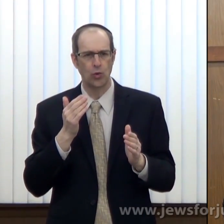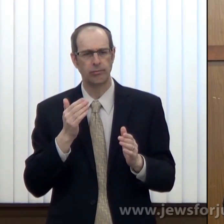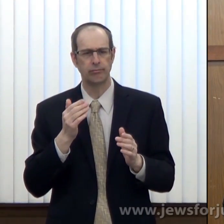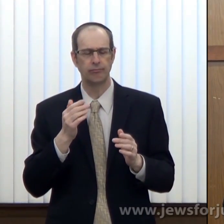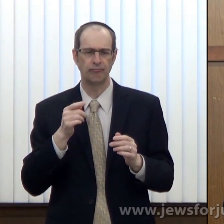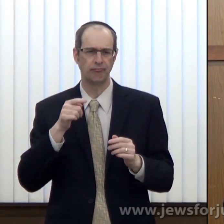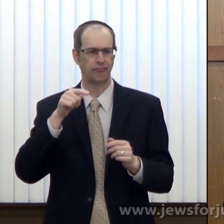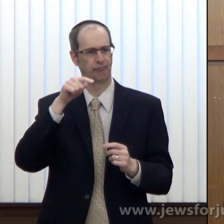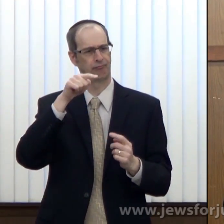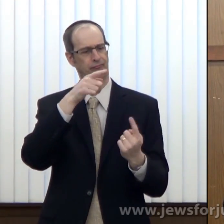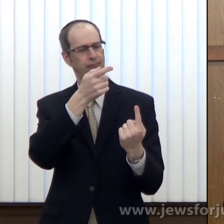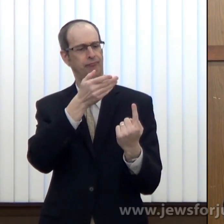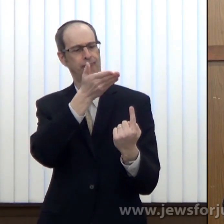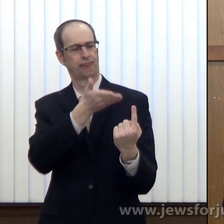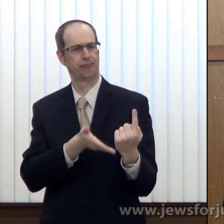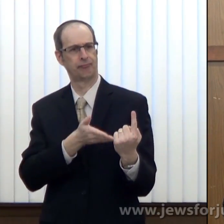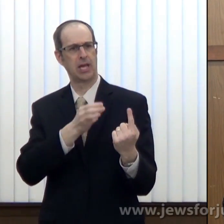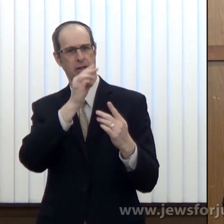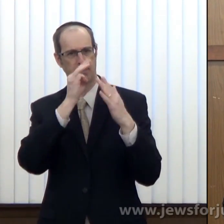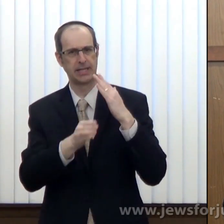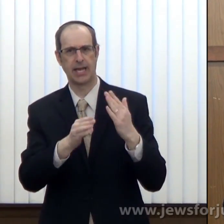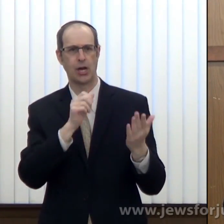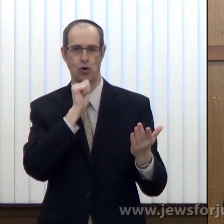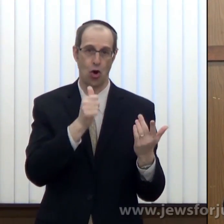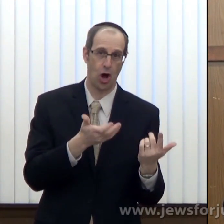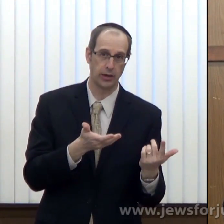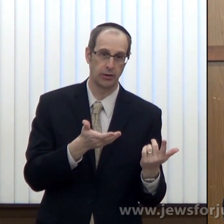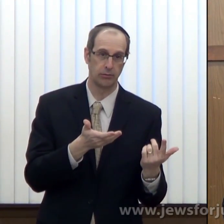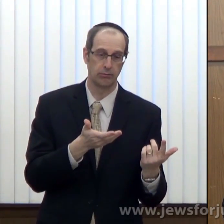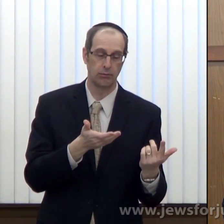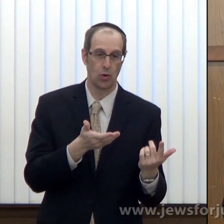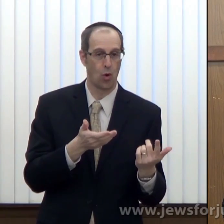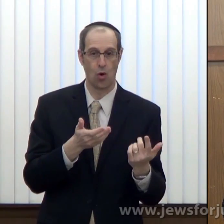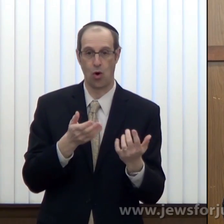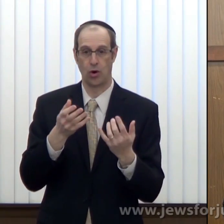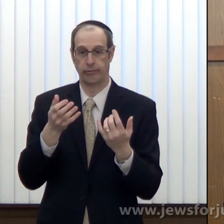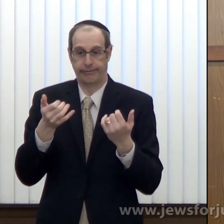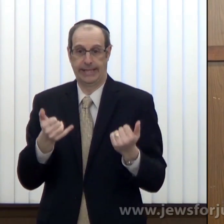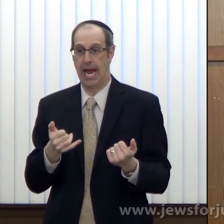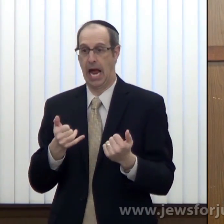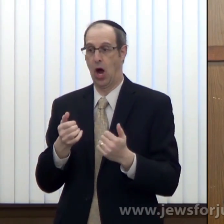was the Messiah, or whether someone is the Messiah?